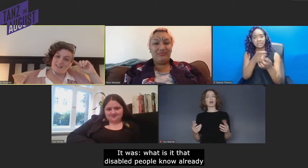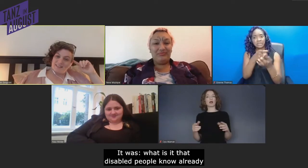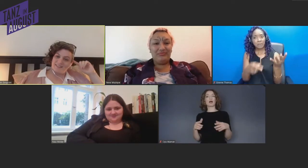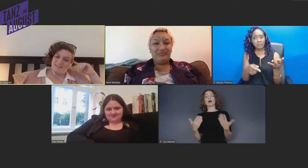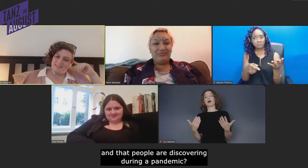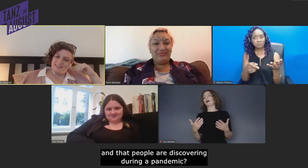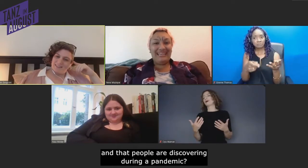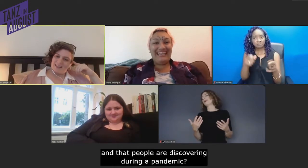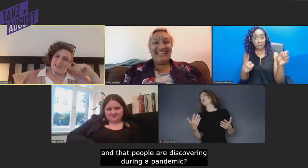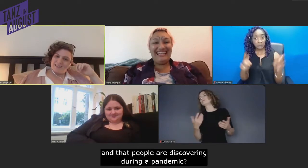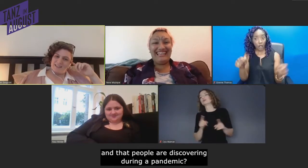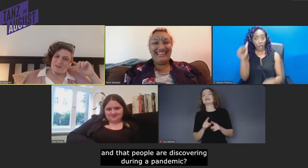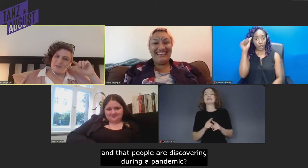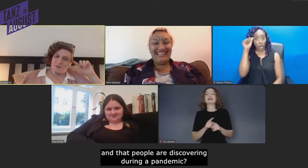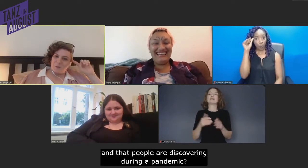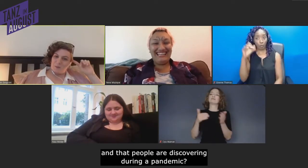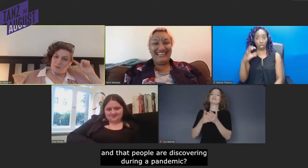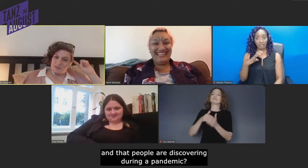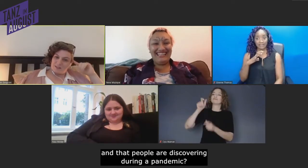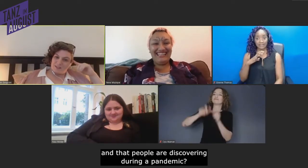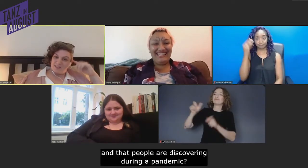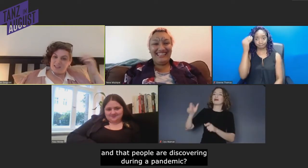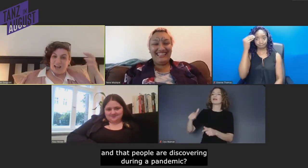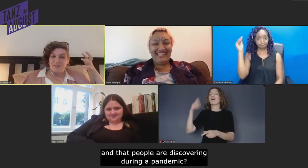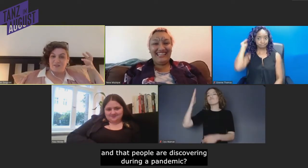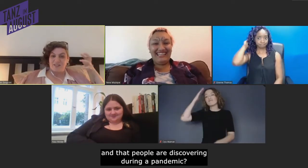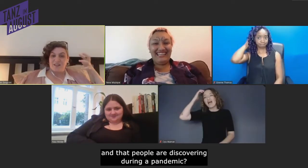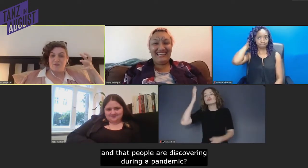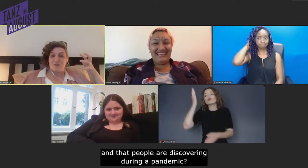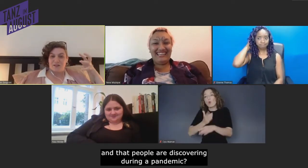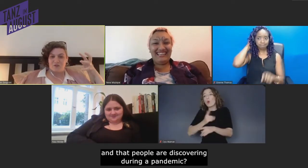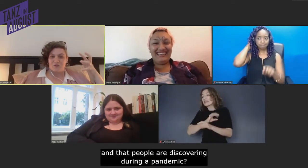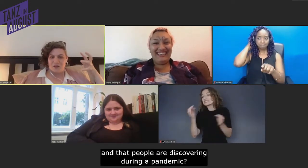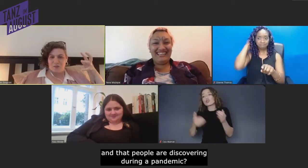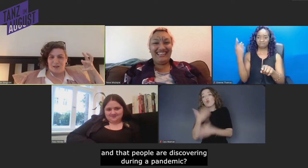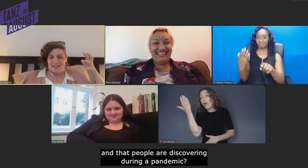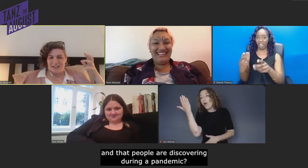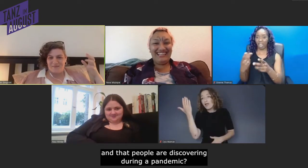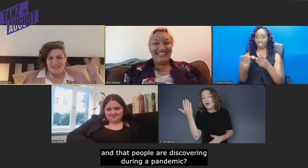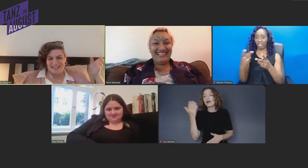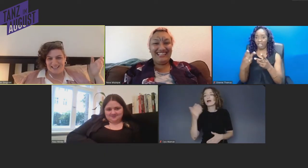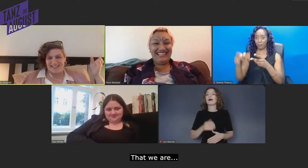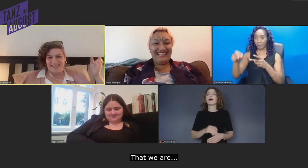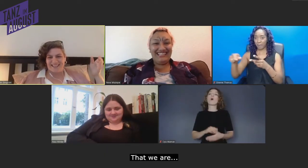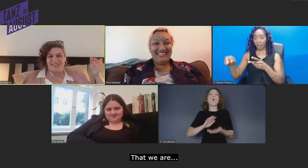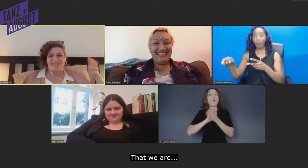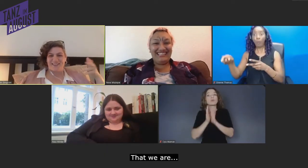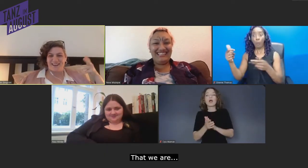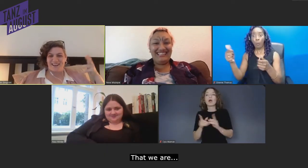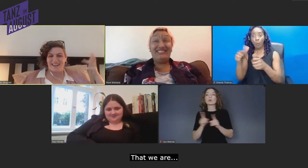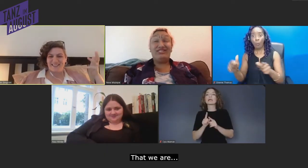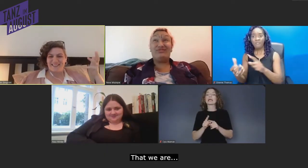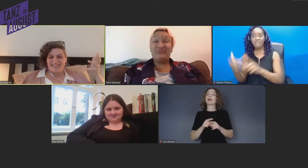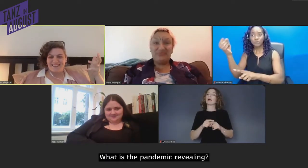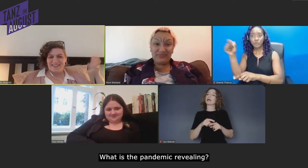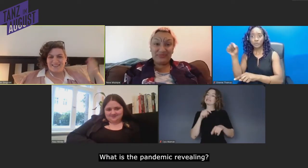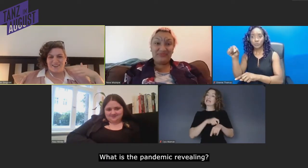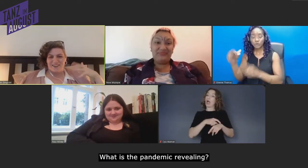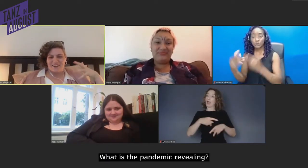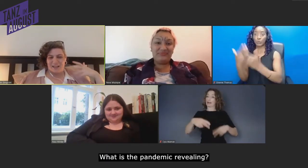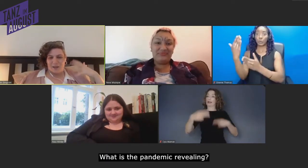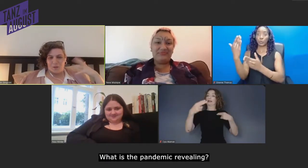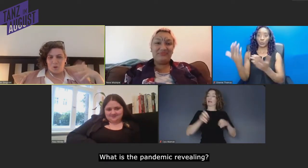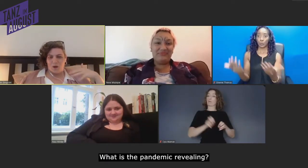already, and that people are just kind of discovering during a pandemic that we are